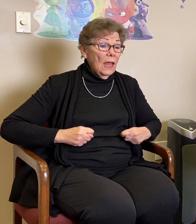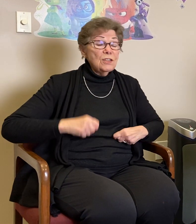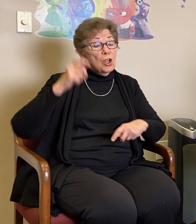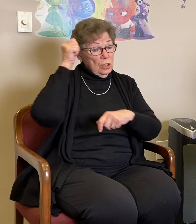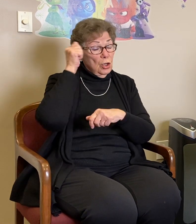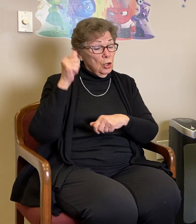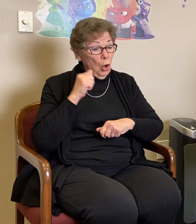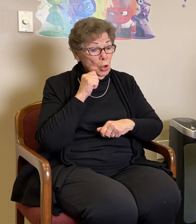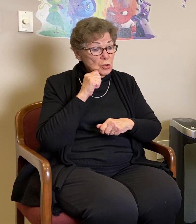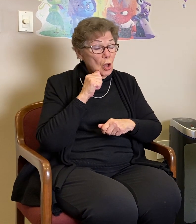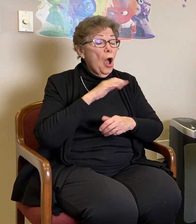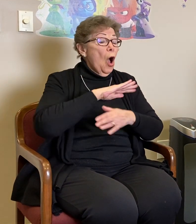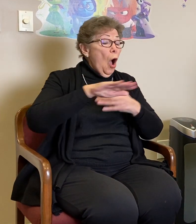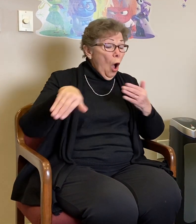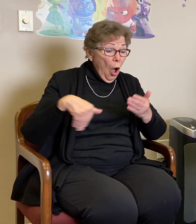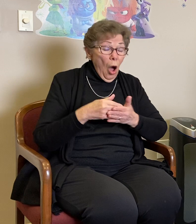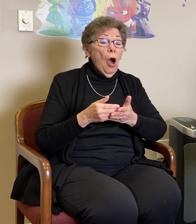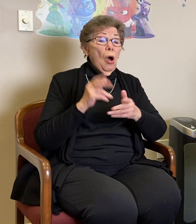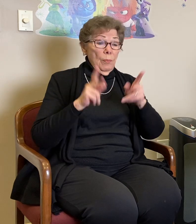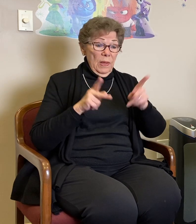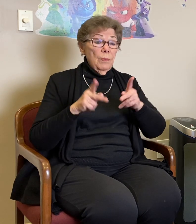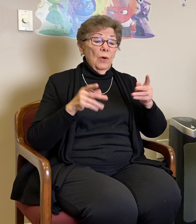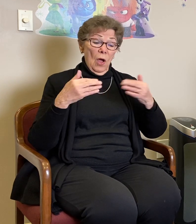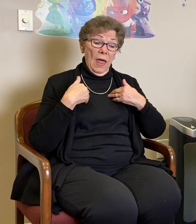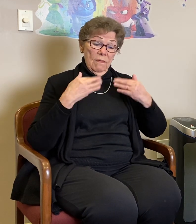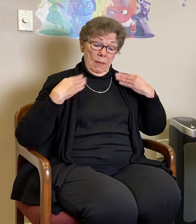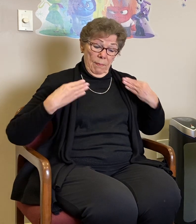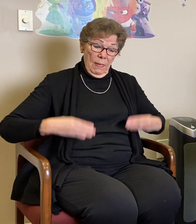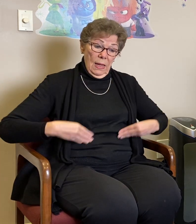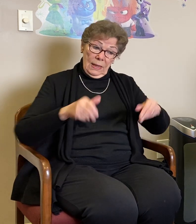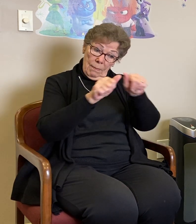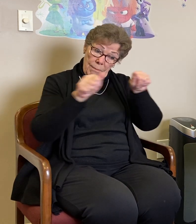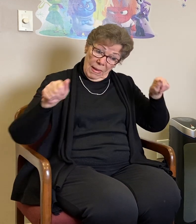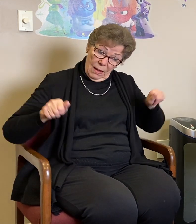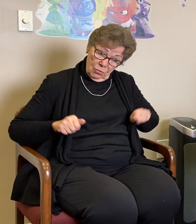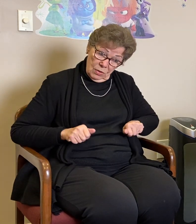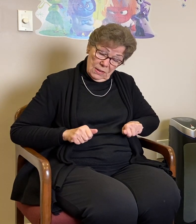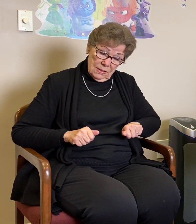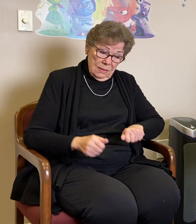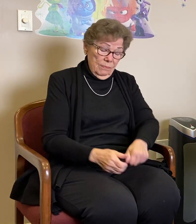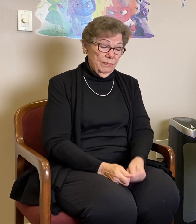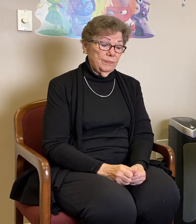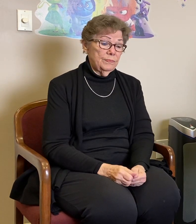and adults all have body boundaries.